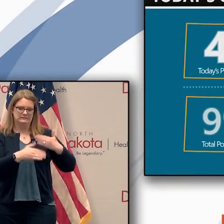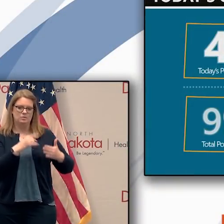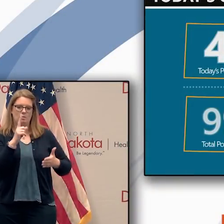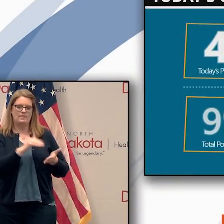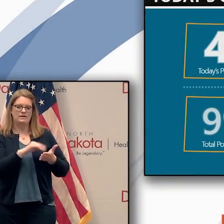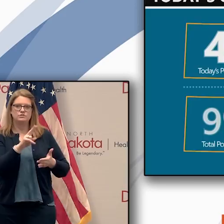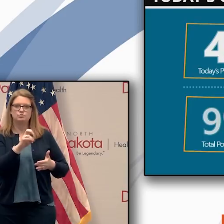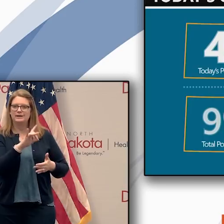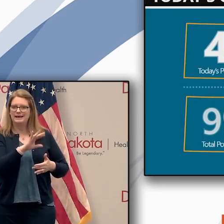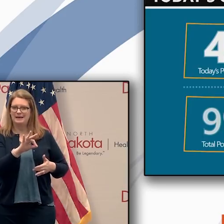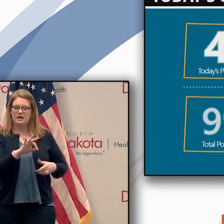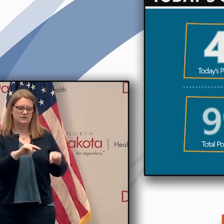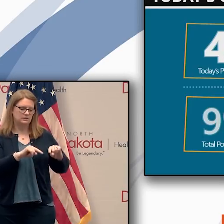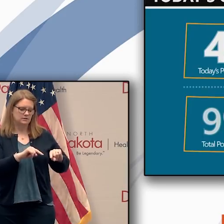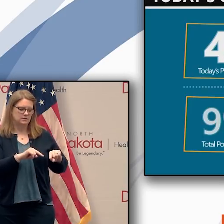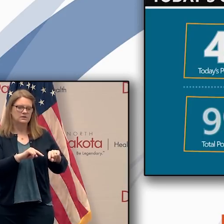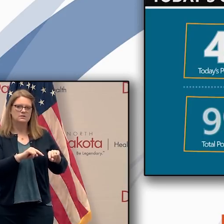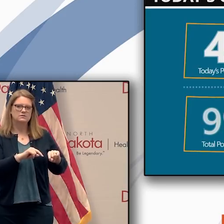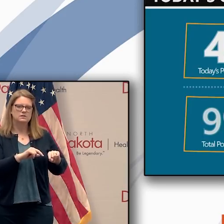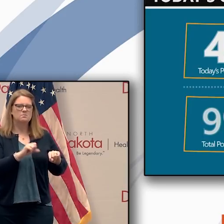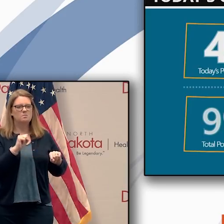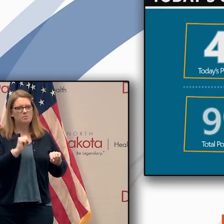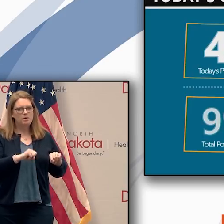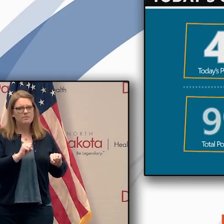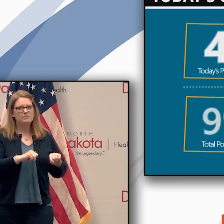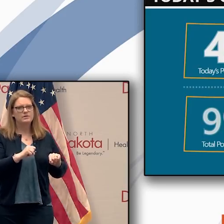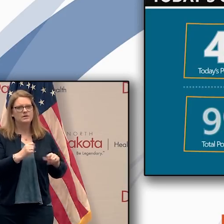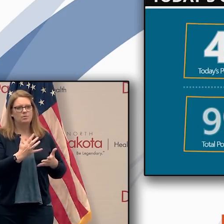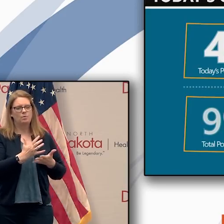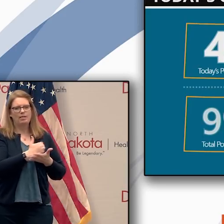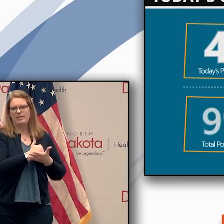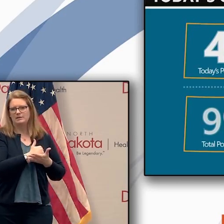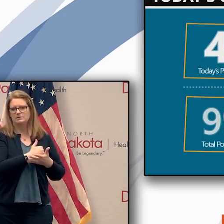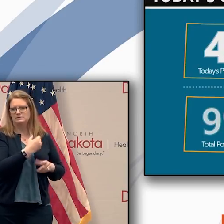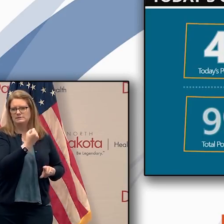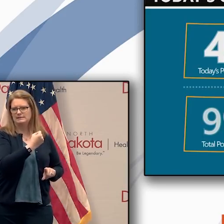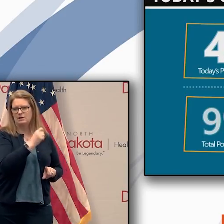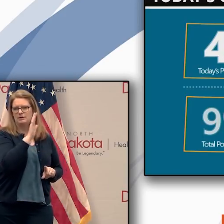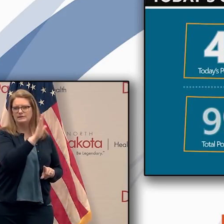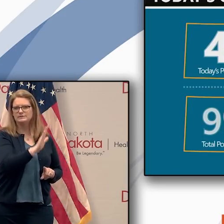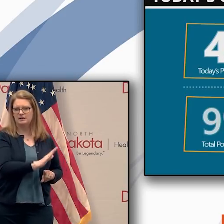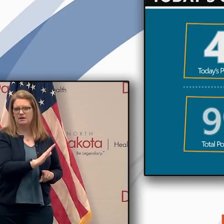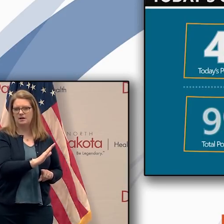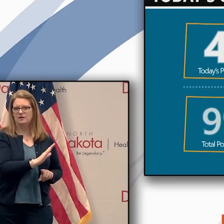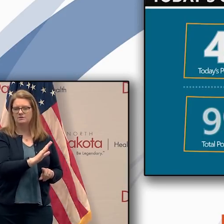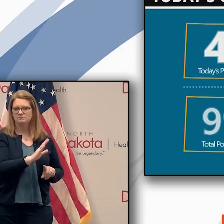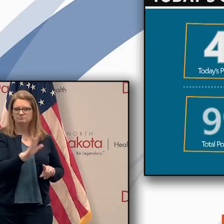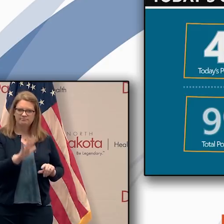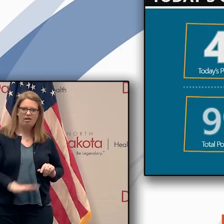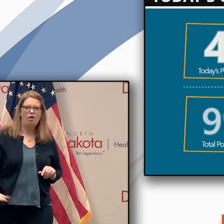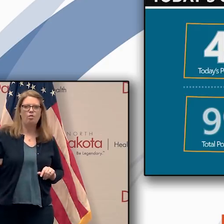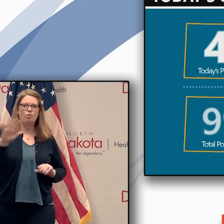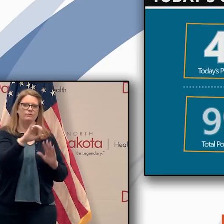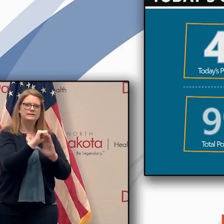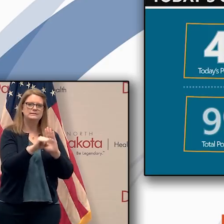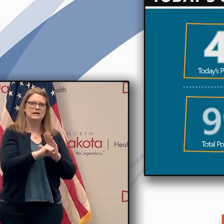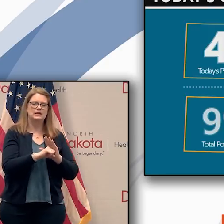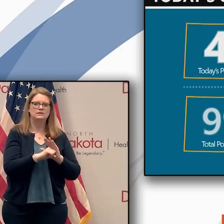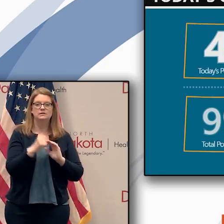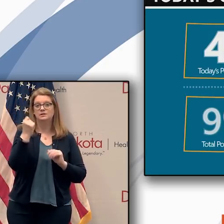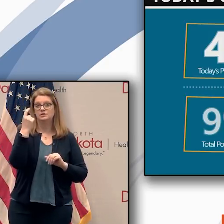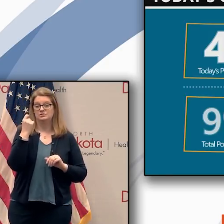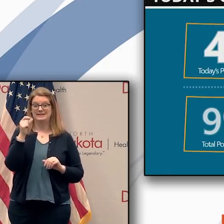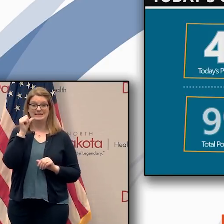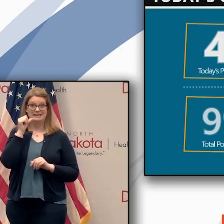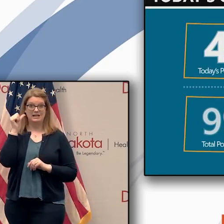came in. Likely these were collected on Saturday or Sunday around the state because in yesterday's numbers, all